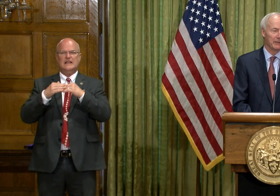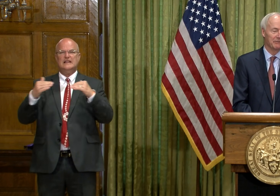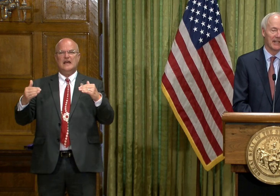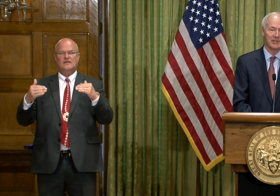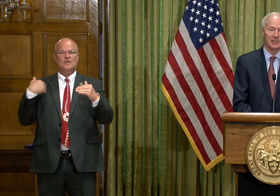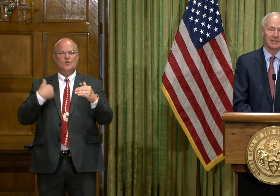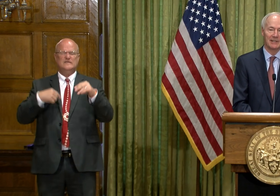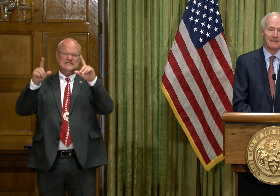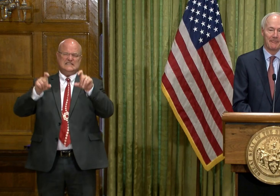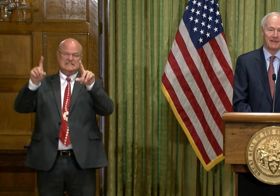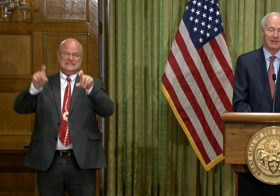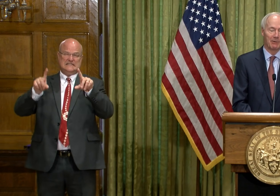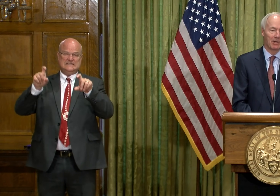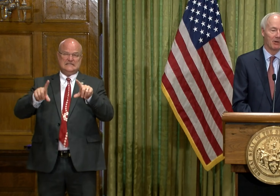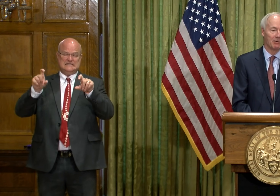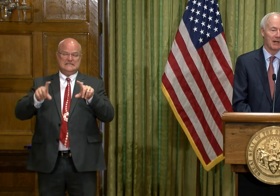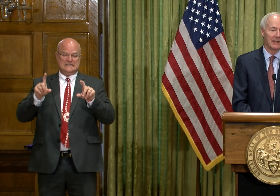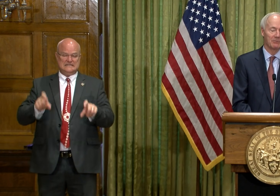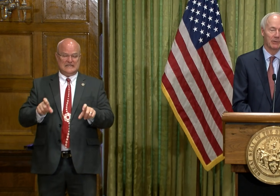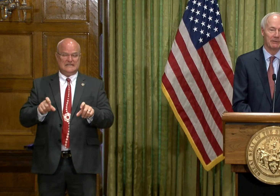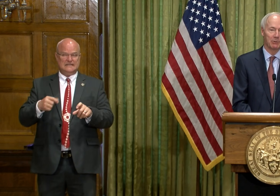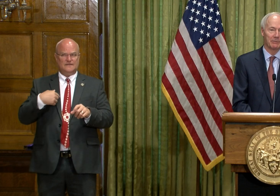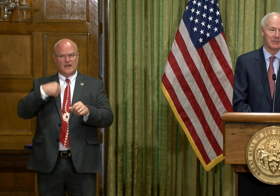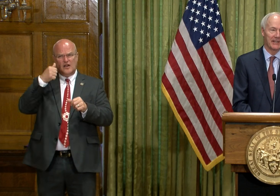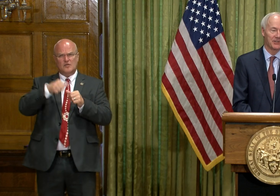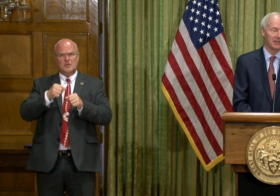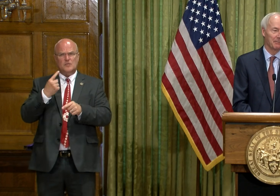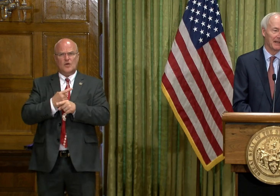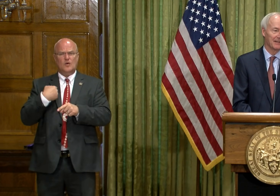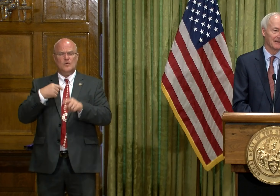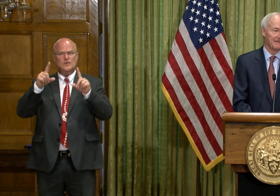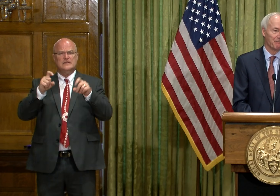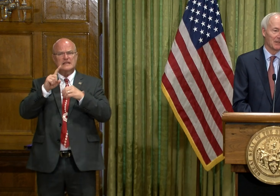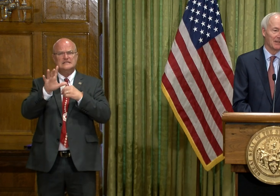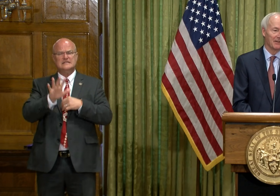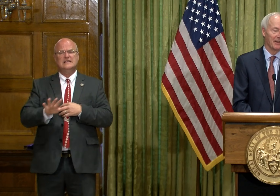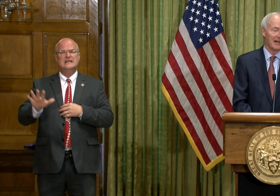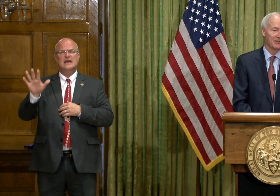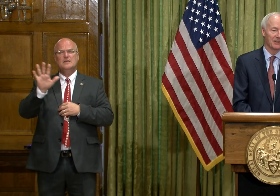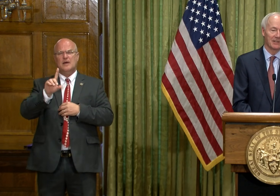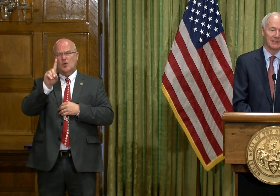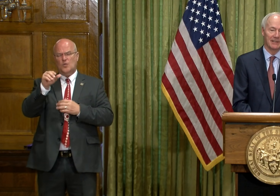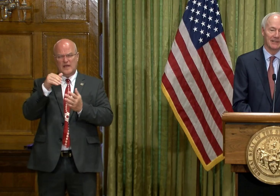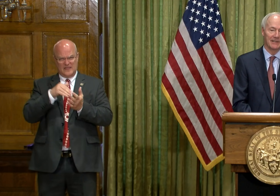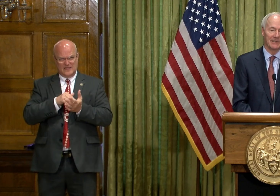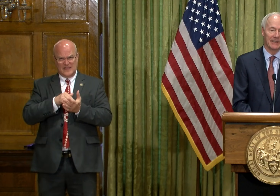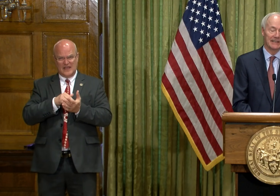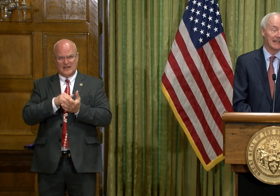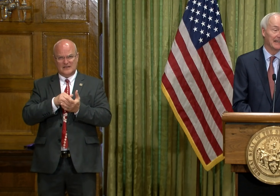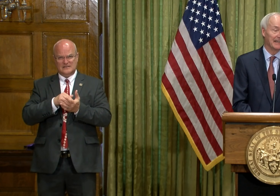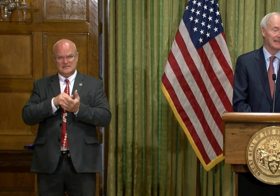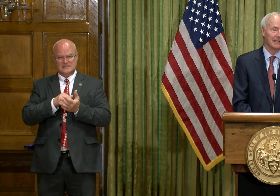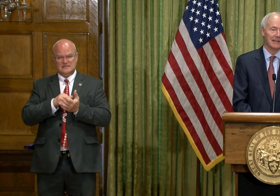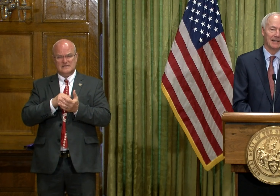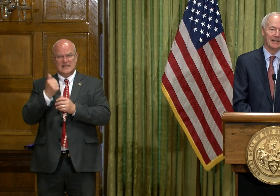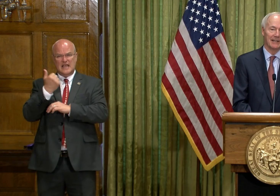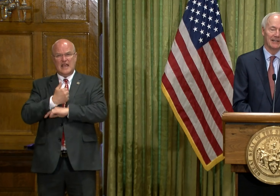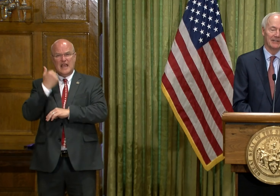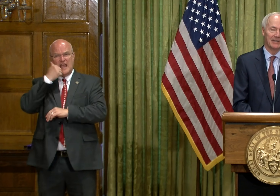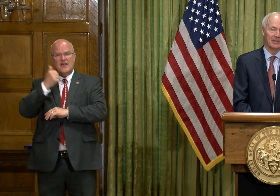level in which we've tested, if I recall right, we were testing about 1,000 a